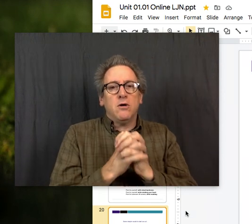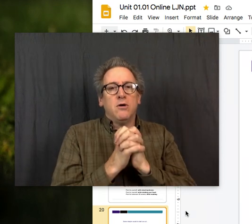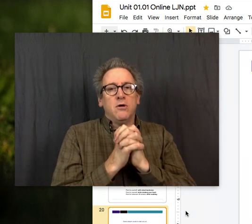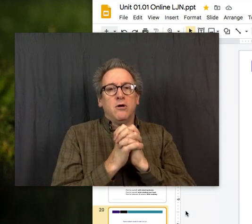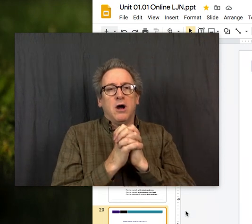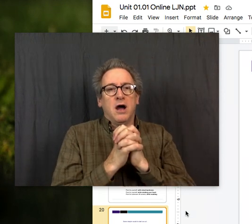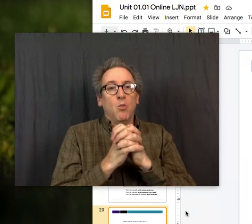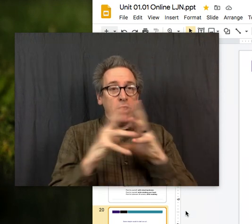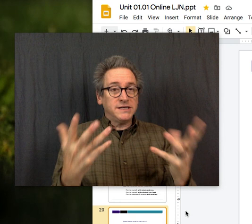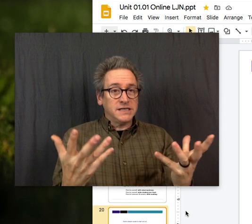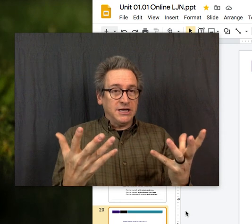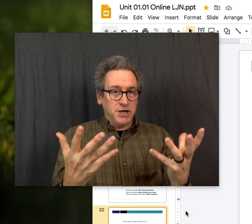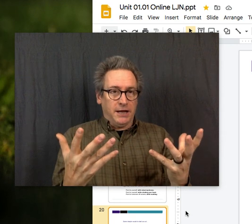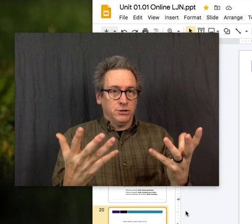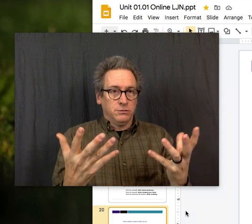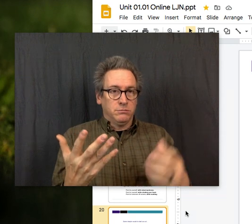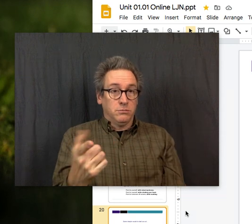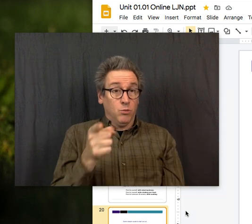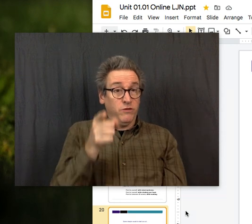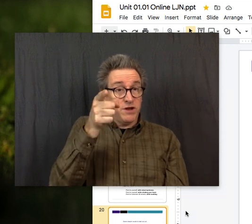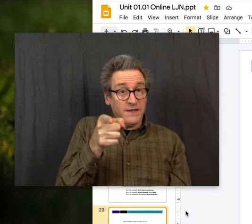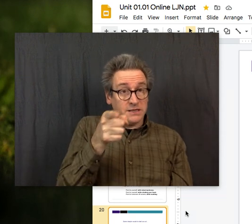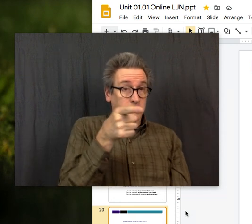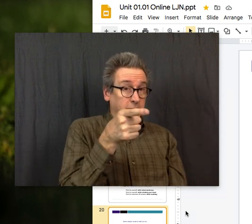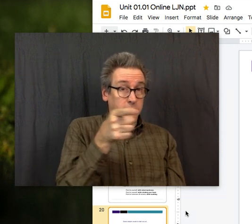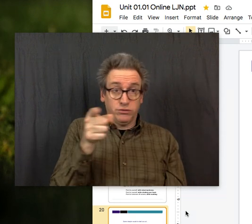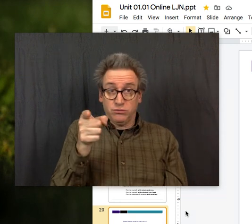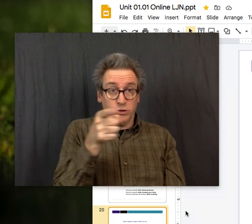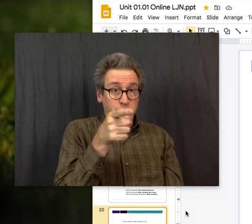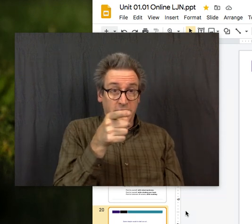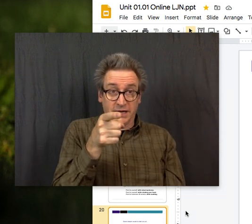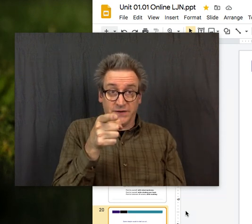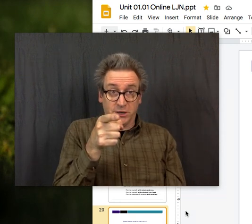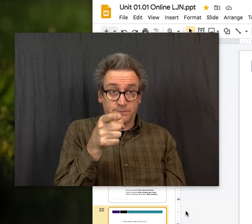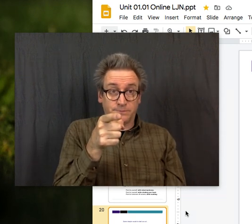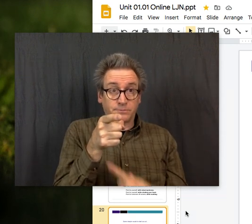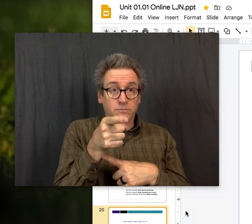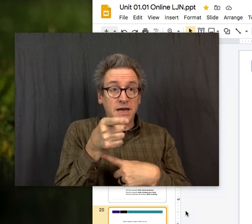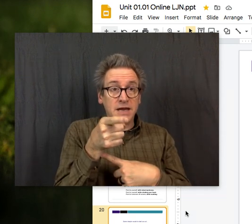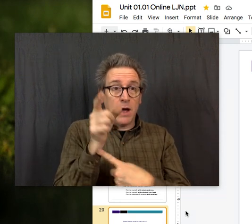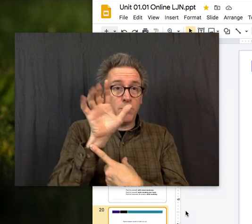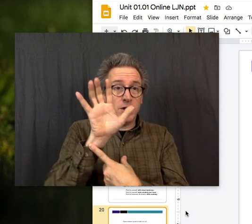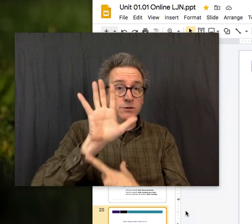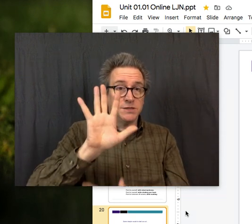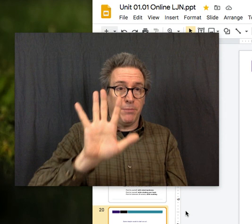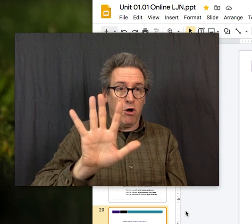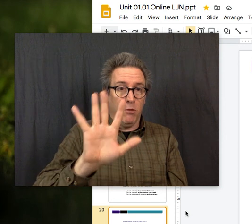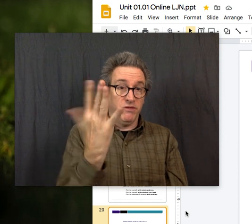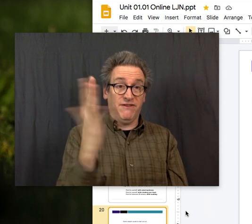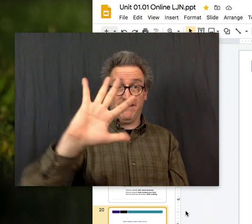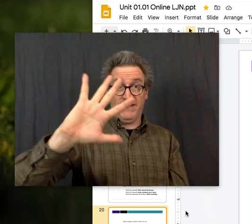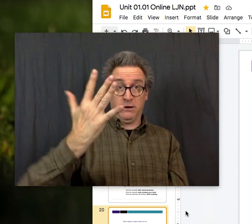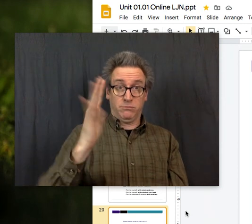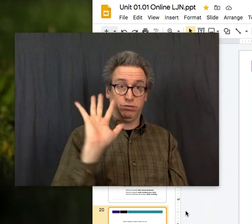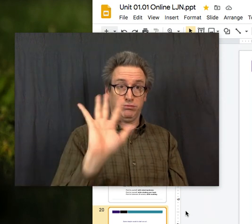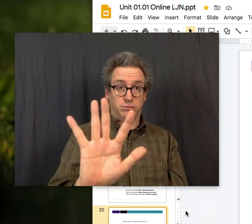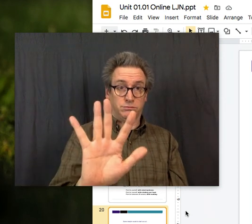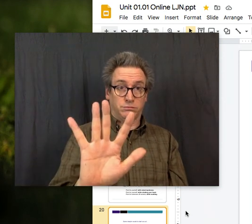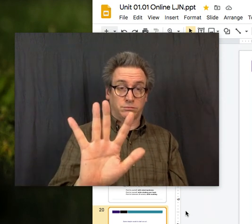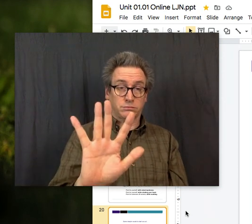Now, one slight change. We've done this, right? Use the index finger. Now I want to use the palm, the 5 hand.